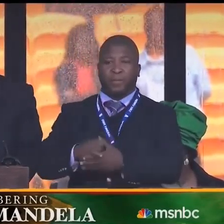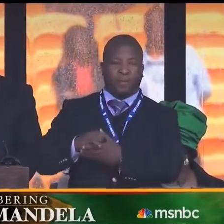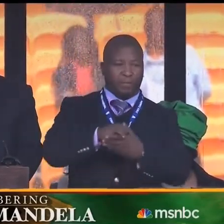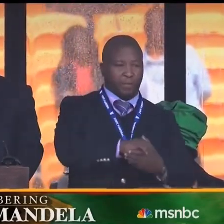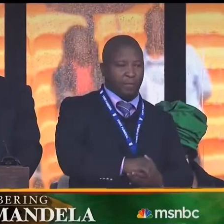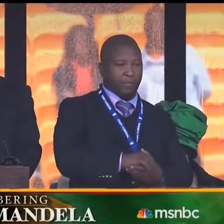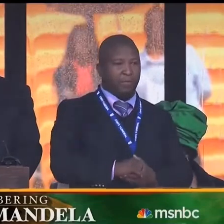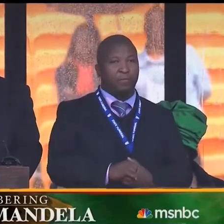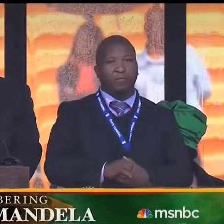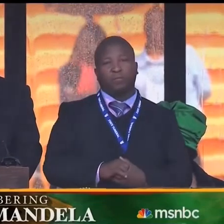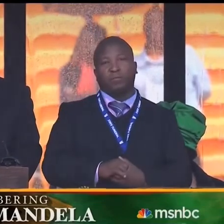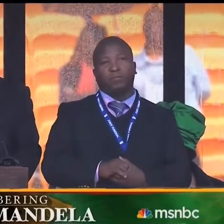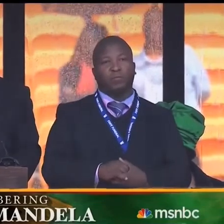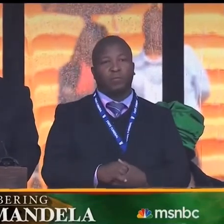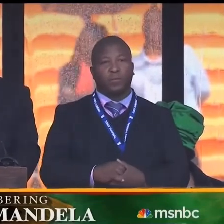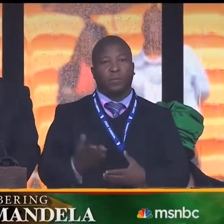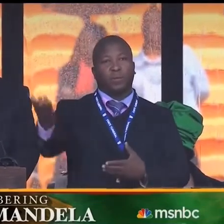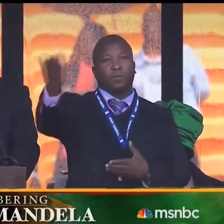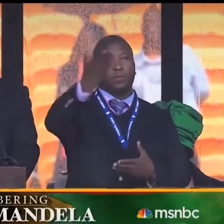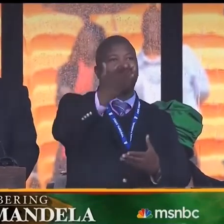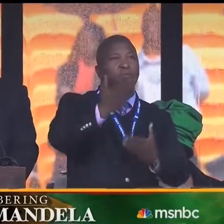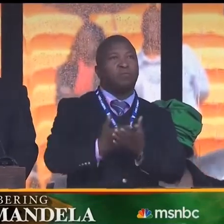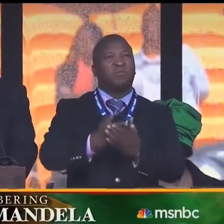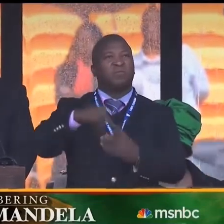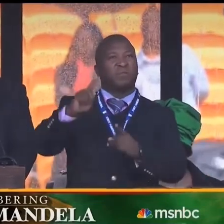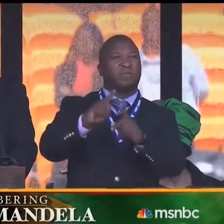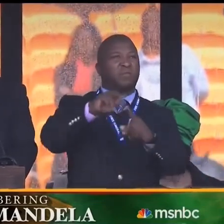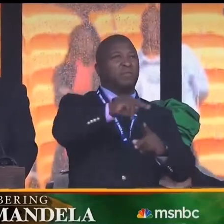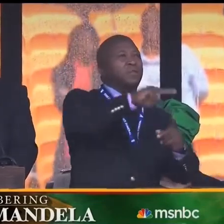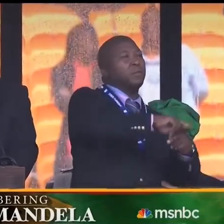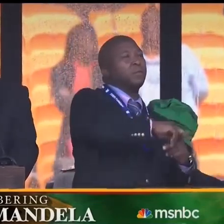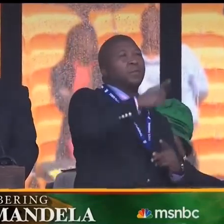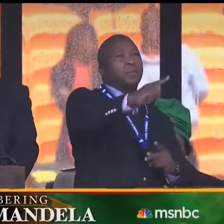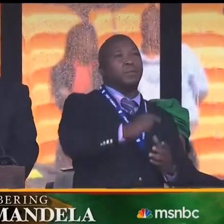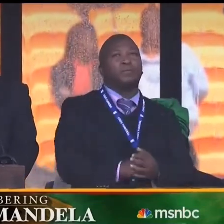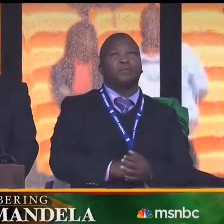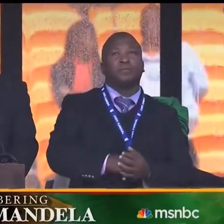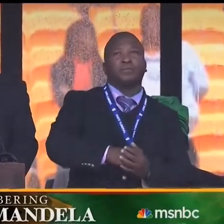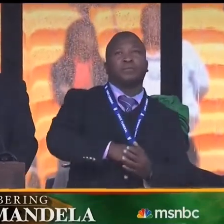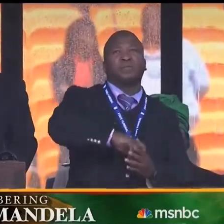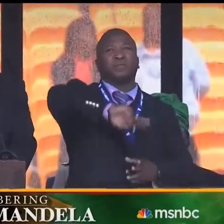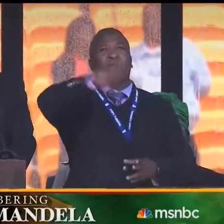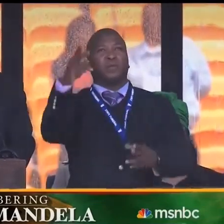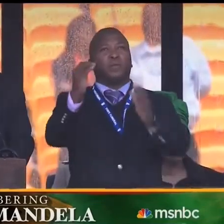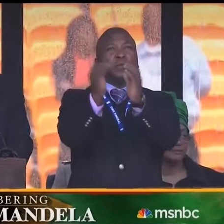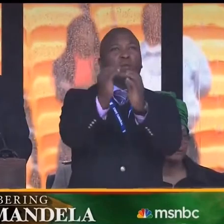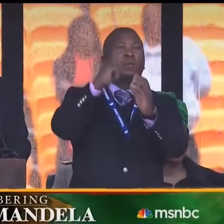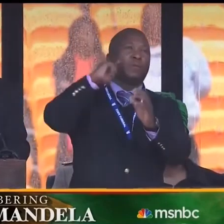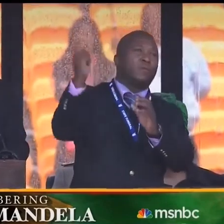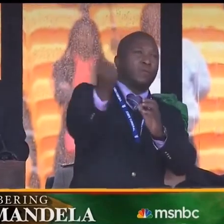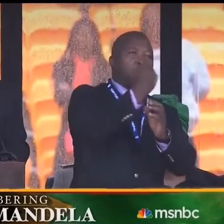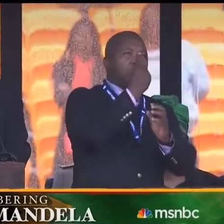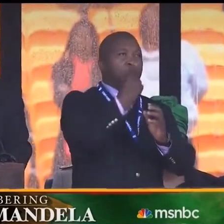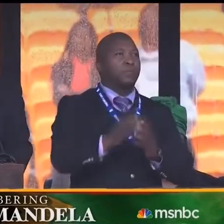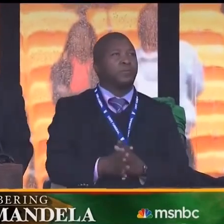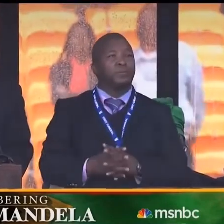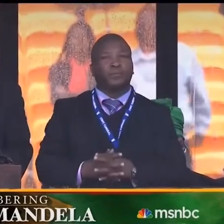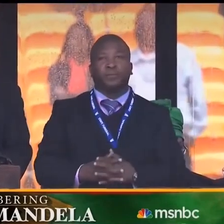Well, cigarette join. Bringing in different to you, um, a circle.